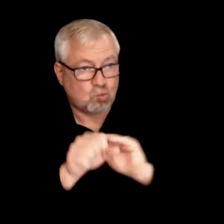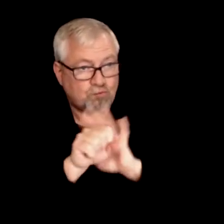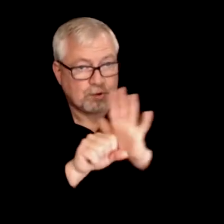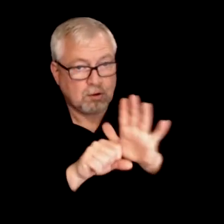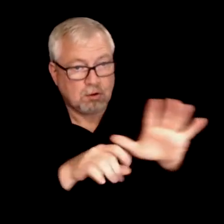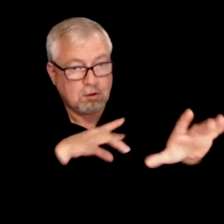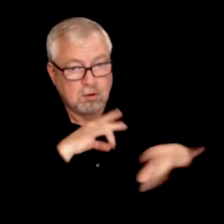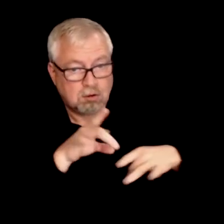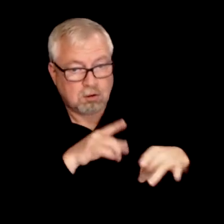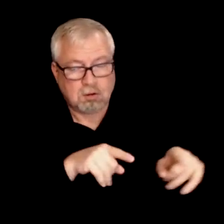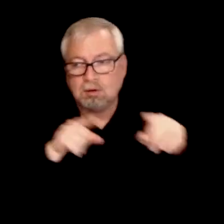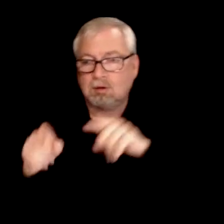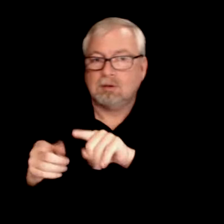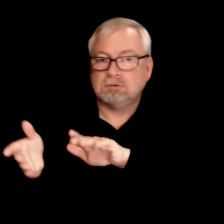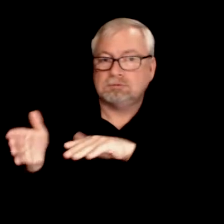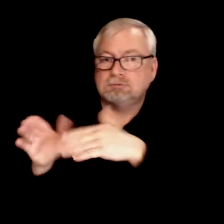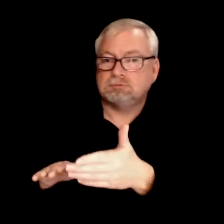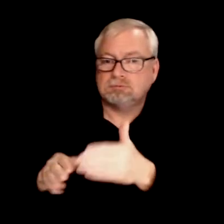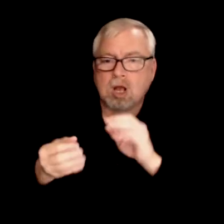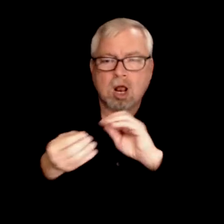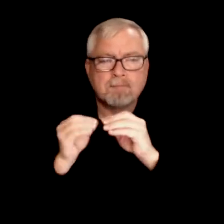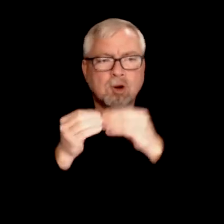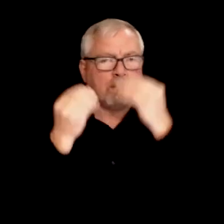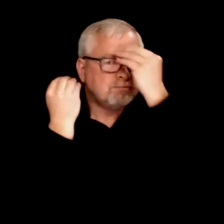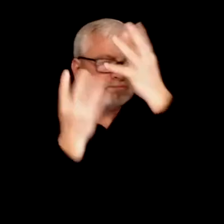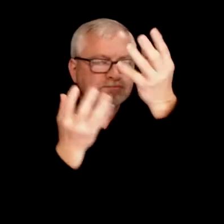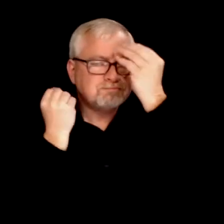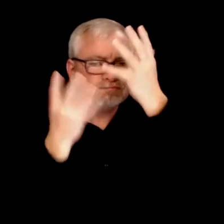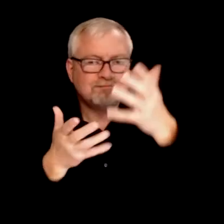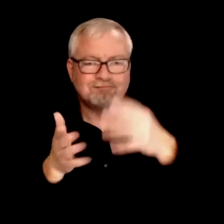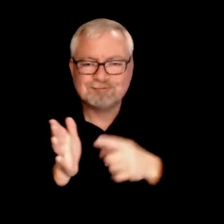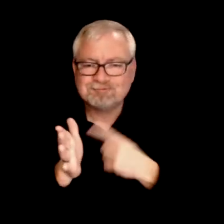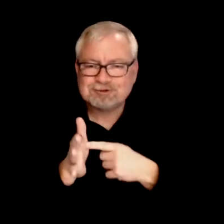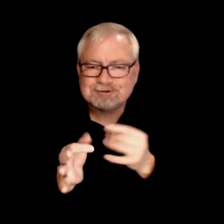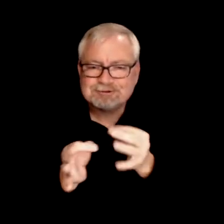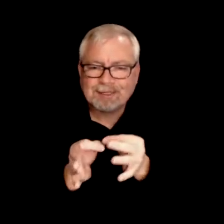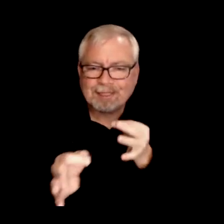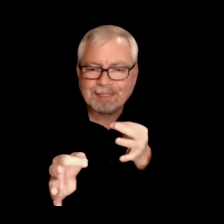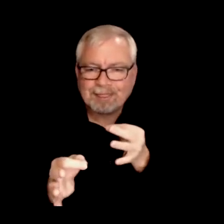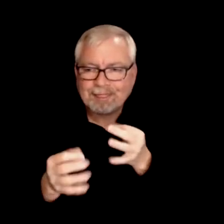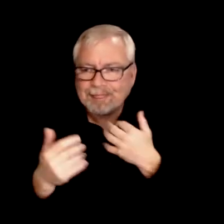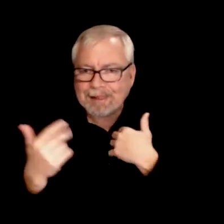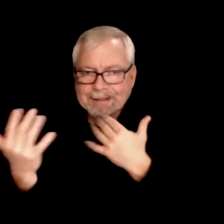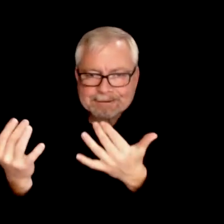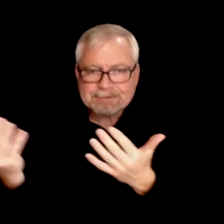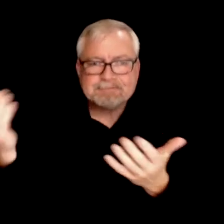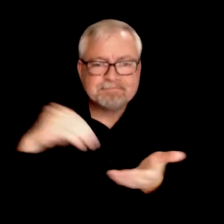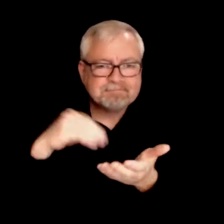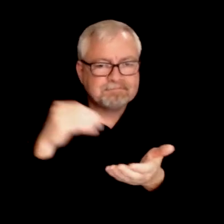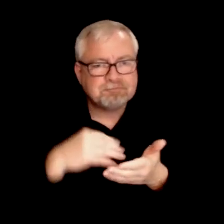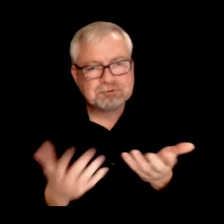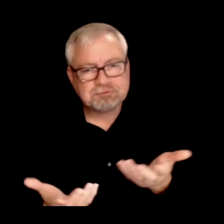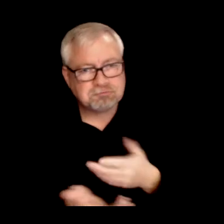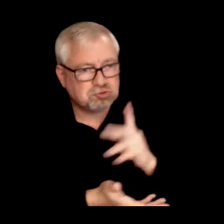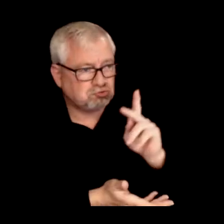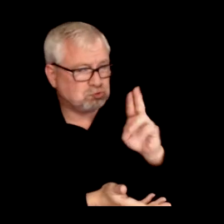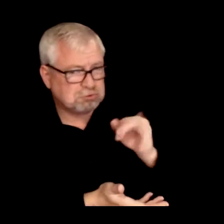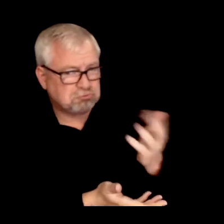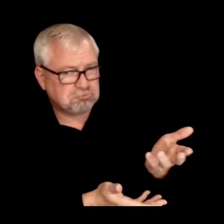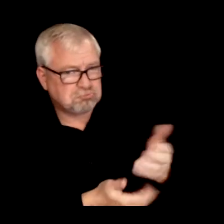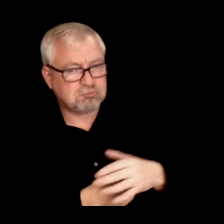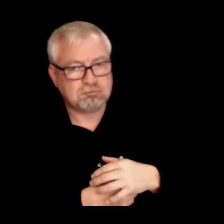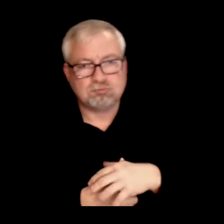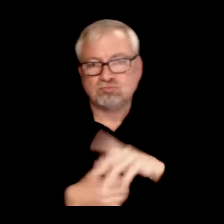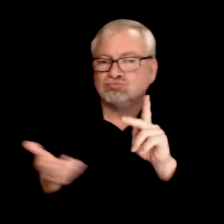further. Yep, thank you, Commissioner. No, that's what I was going to say as well, is that both hospitalizations and deaths